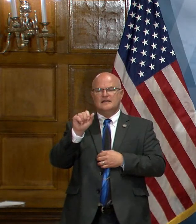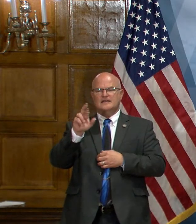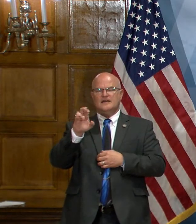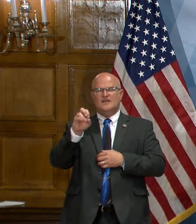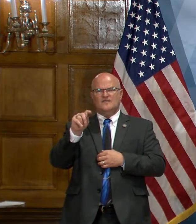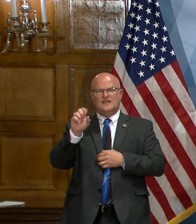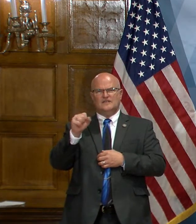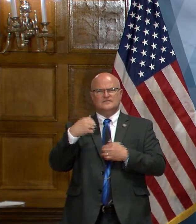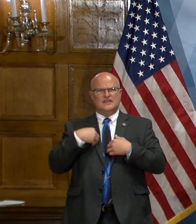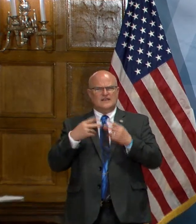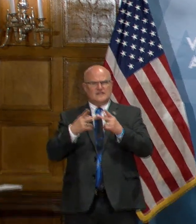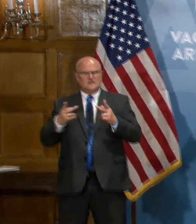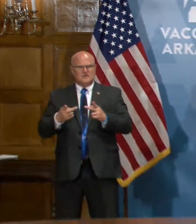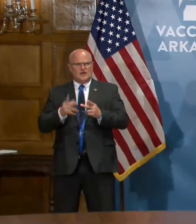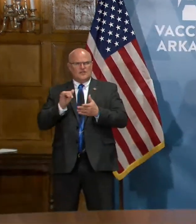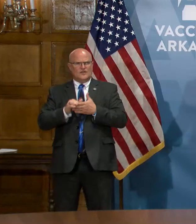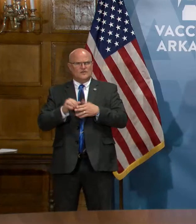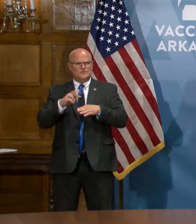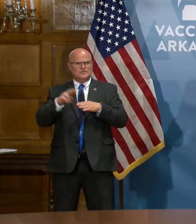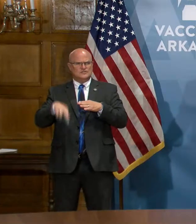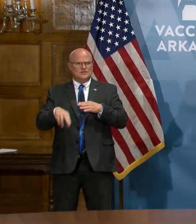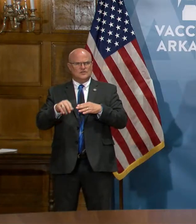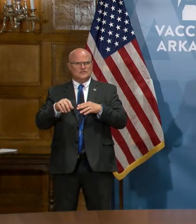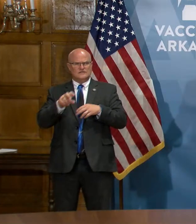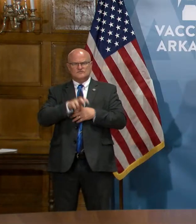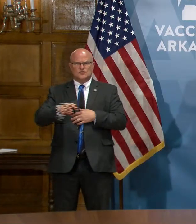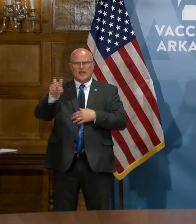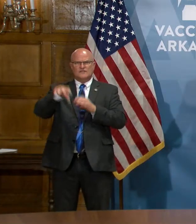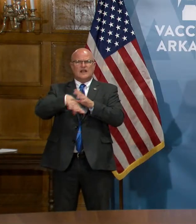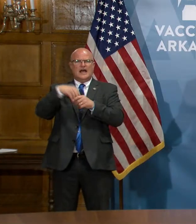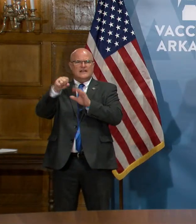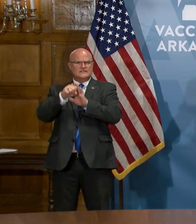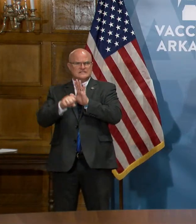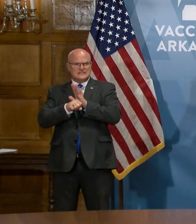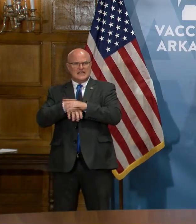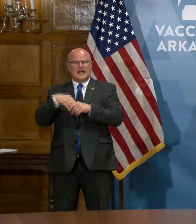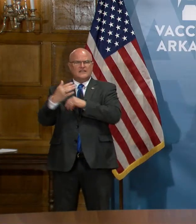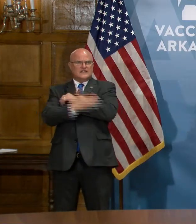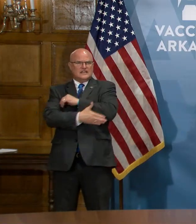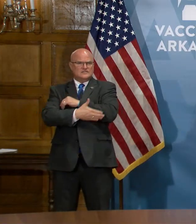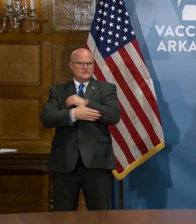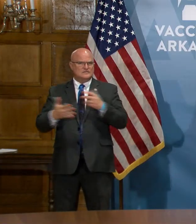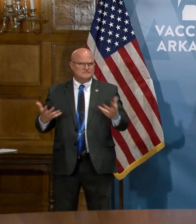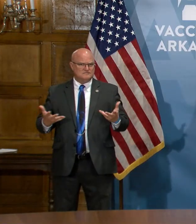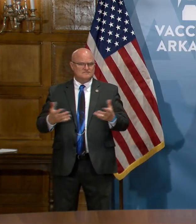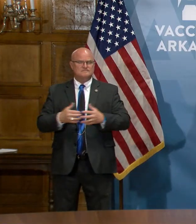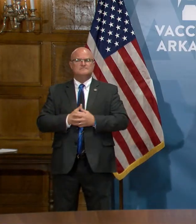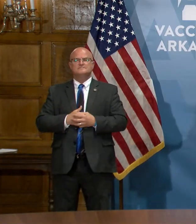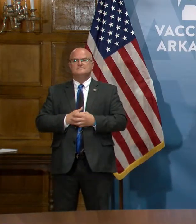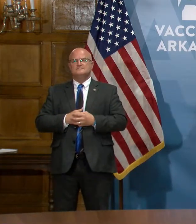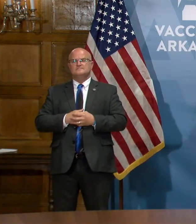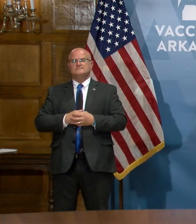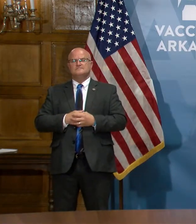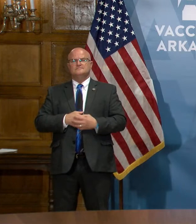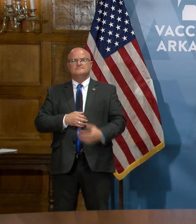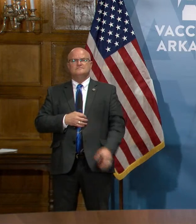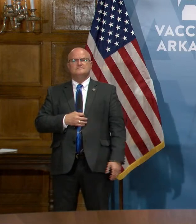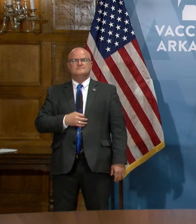have a sourcing on those? Were those a result of travel out of state or out of the country?